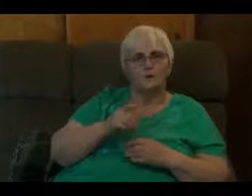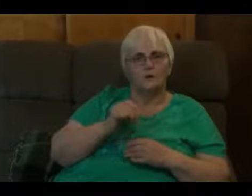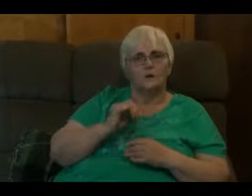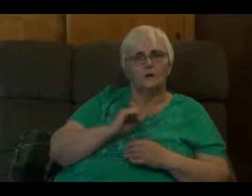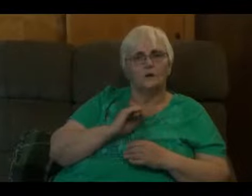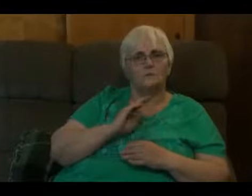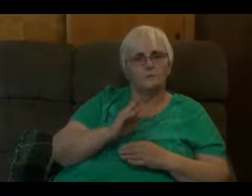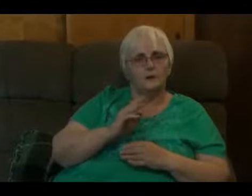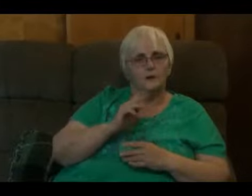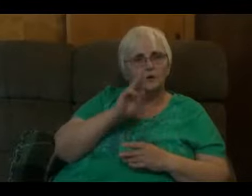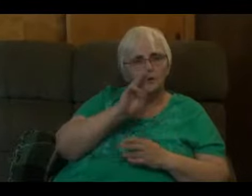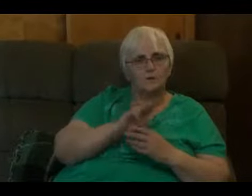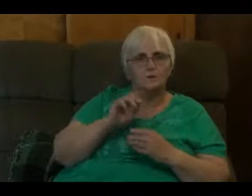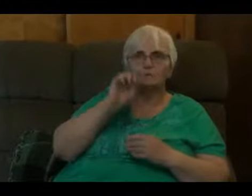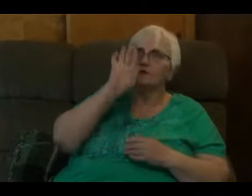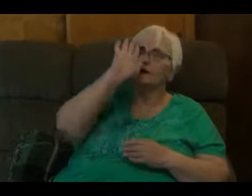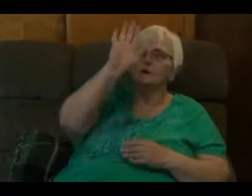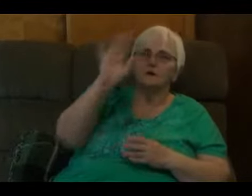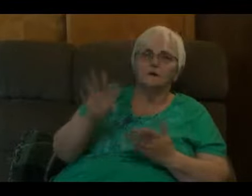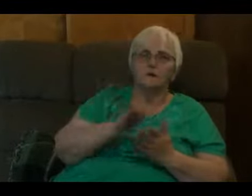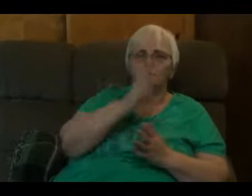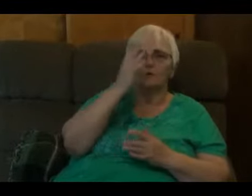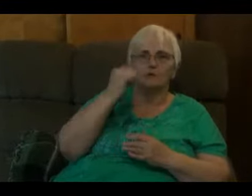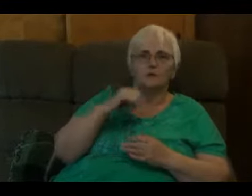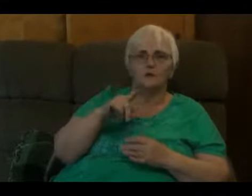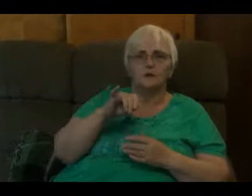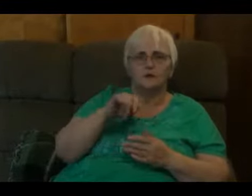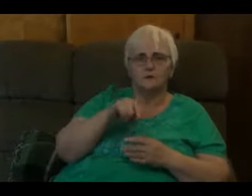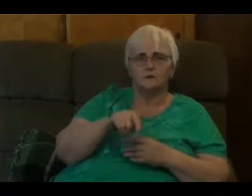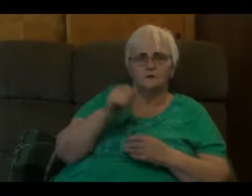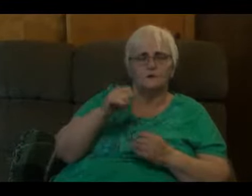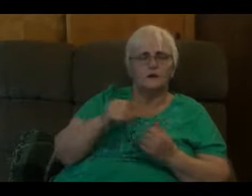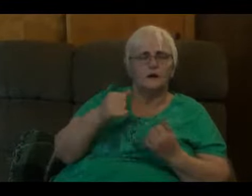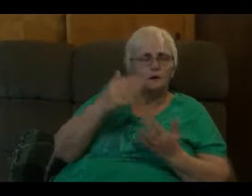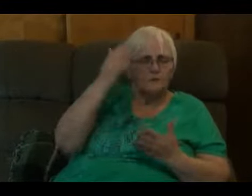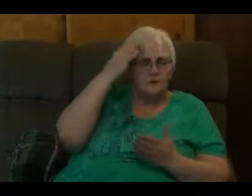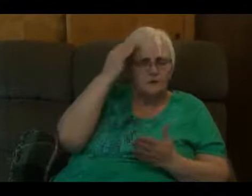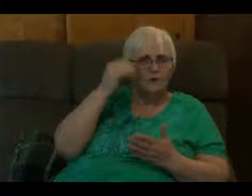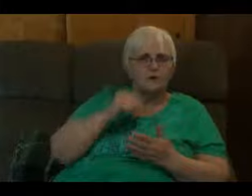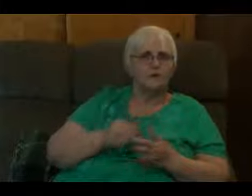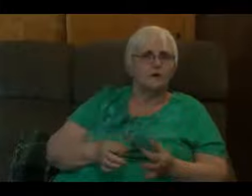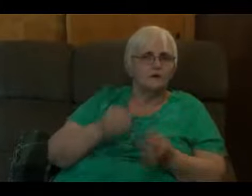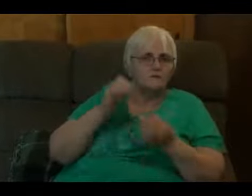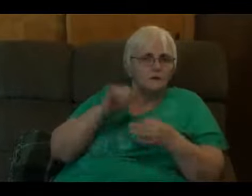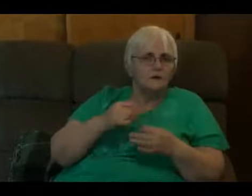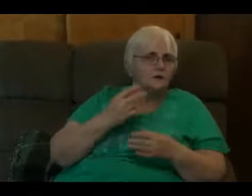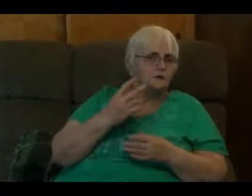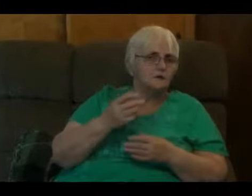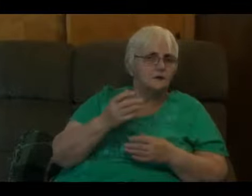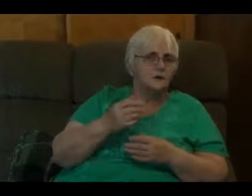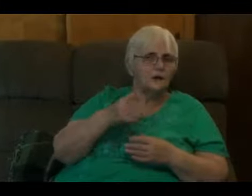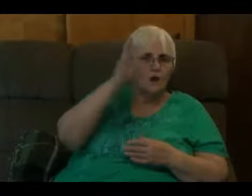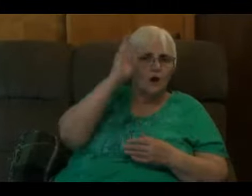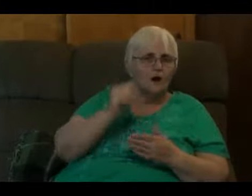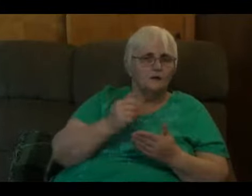we could use them for his glory. And we're going to look at this. But how many know, you know, you can see godly traits in people who aren't even